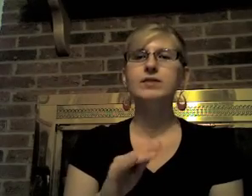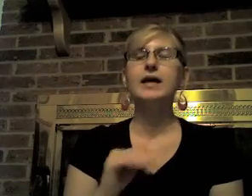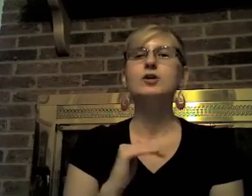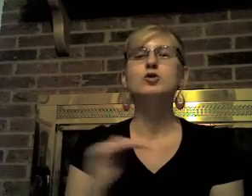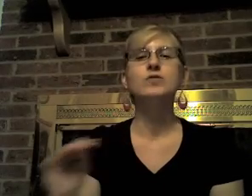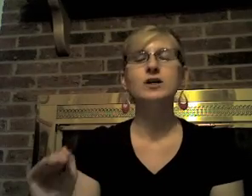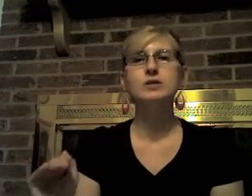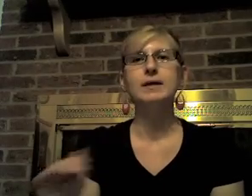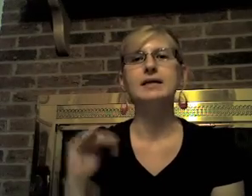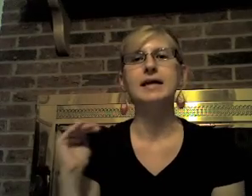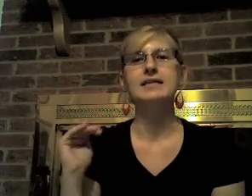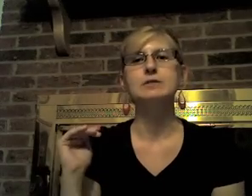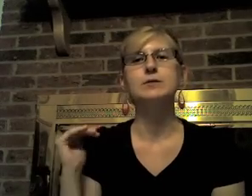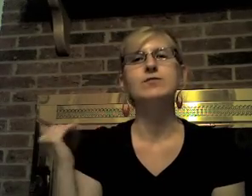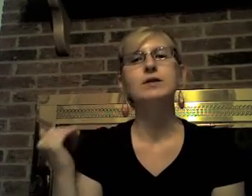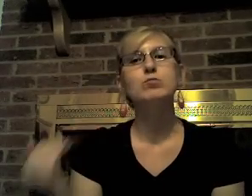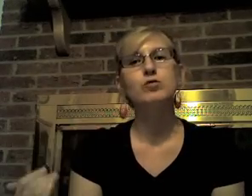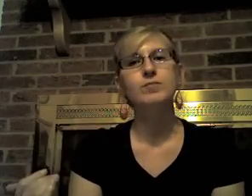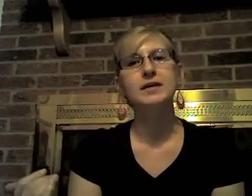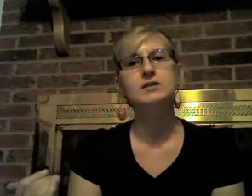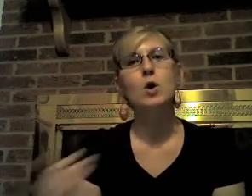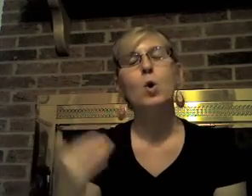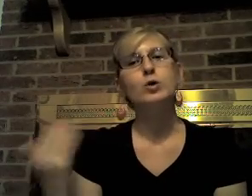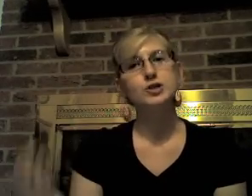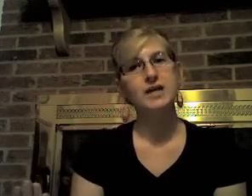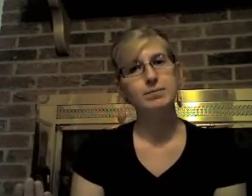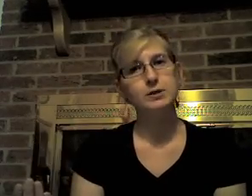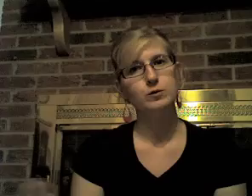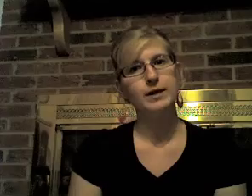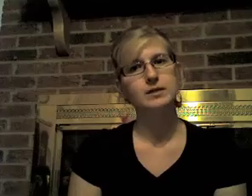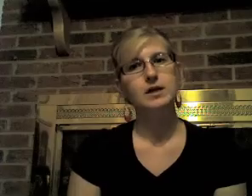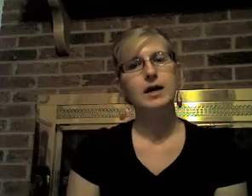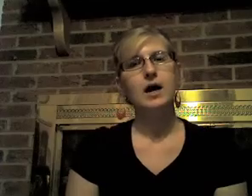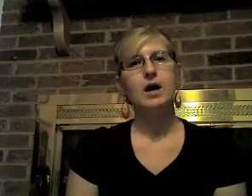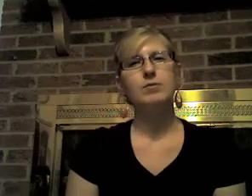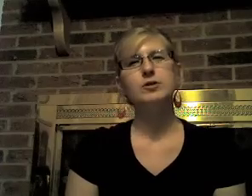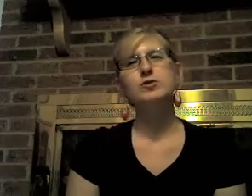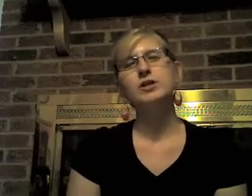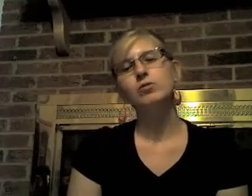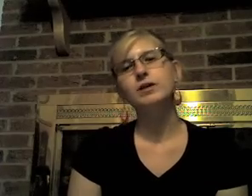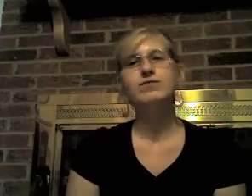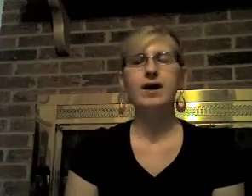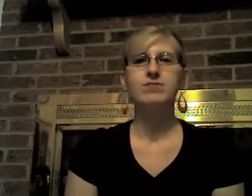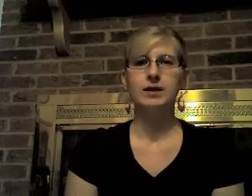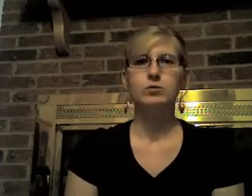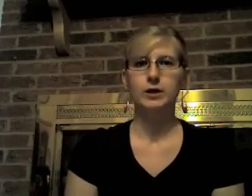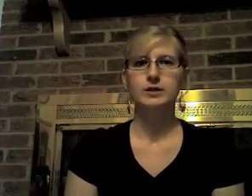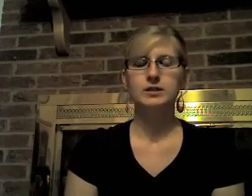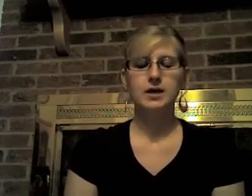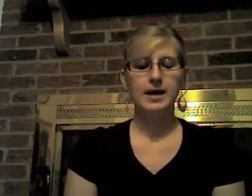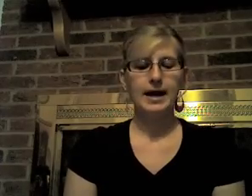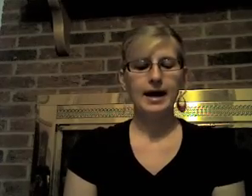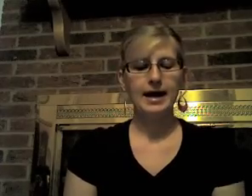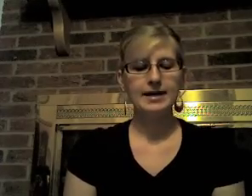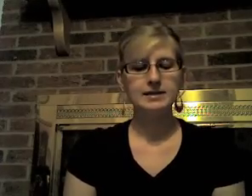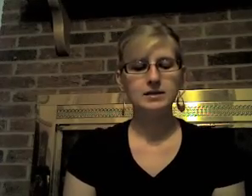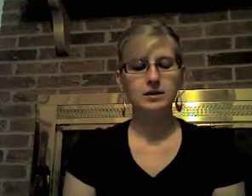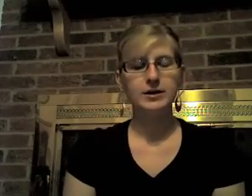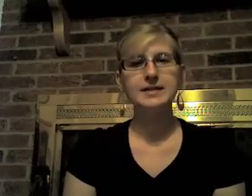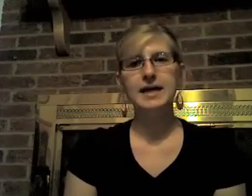you use finger spelling and it has a specific movement or shape to it. They're usually 3 to 5 letter words, and they're indicated